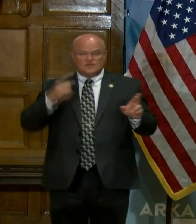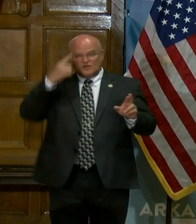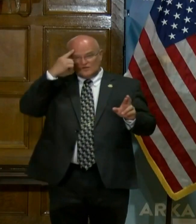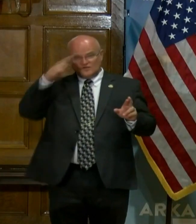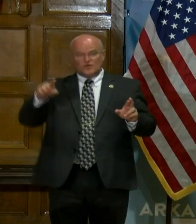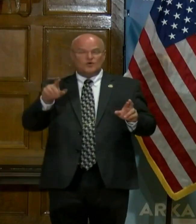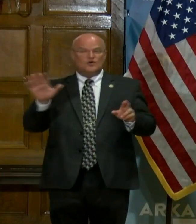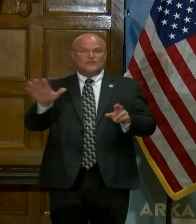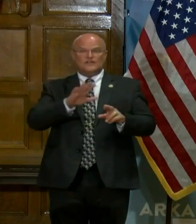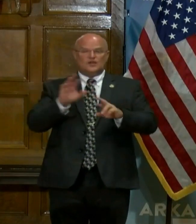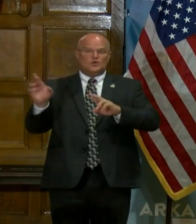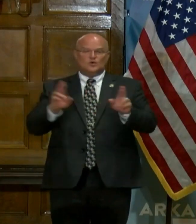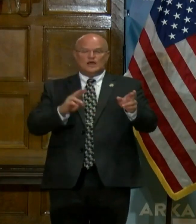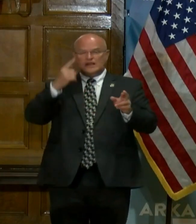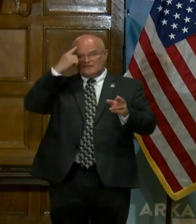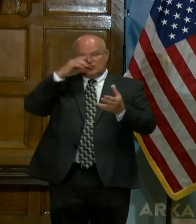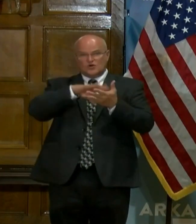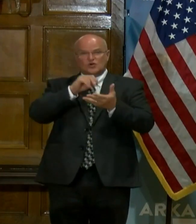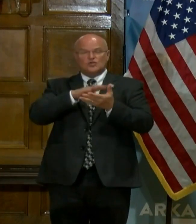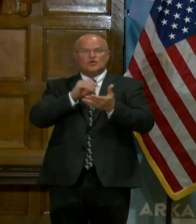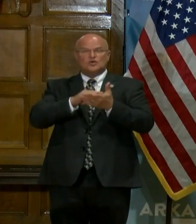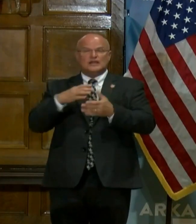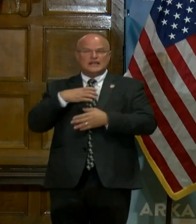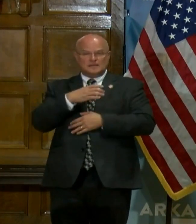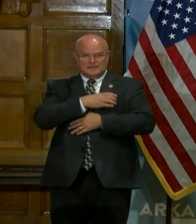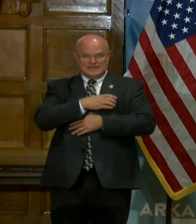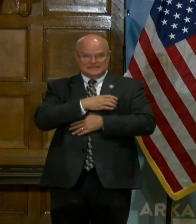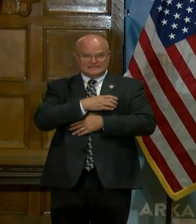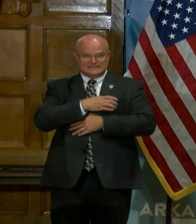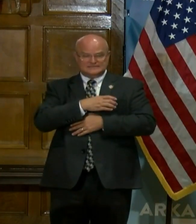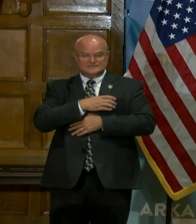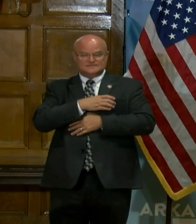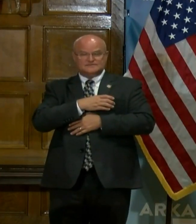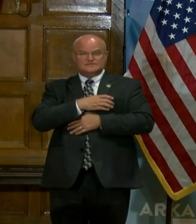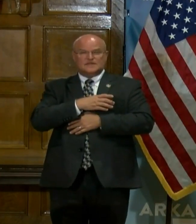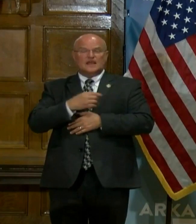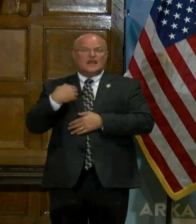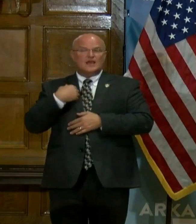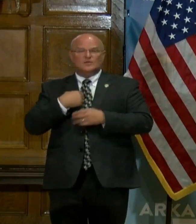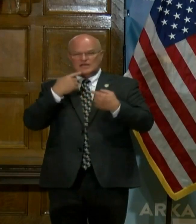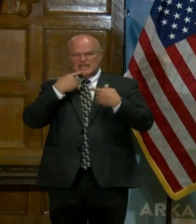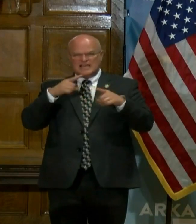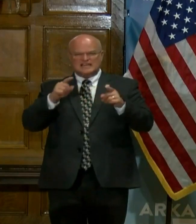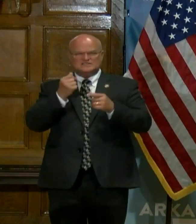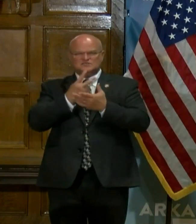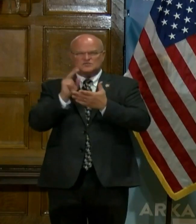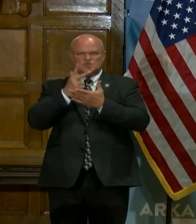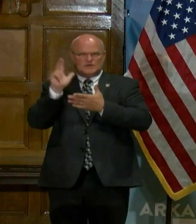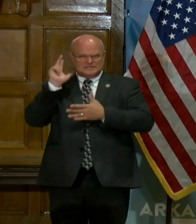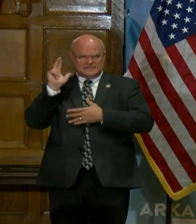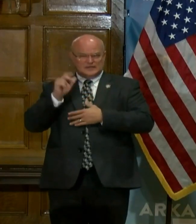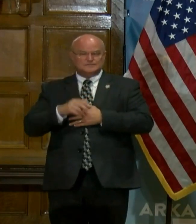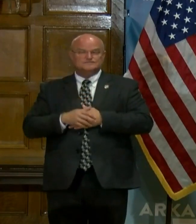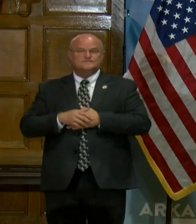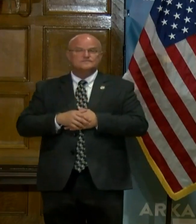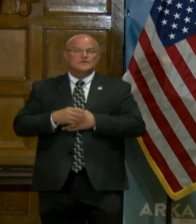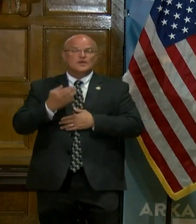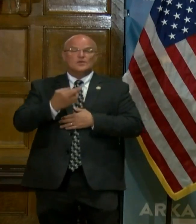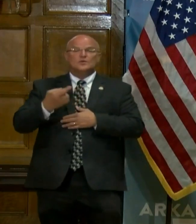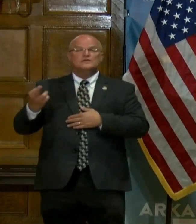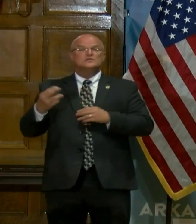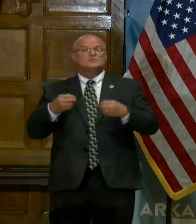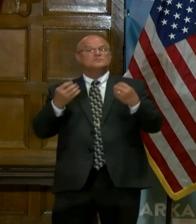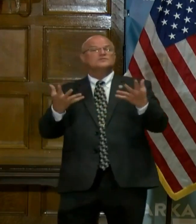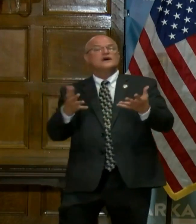for their respective Ready for Learning committees, part of our Ready for Learning initiative that we announced a few weeks ago. The resources